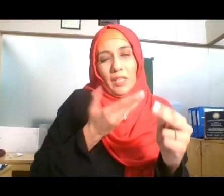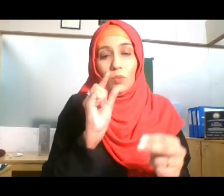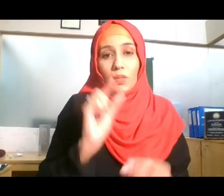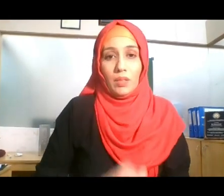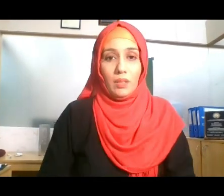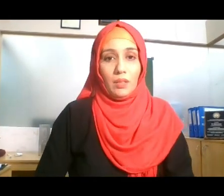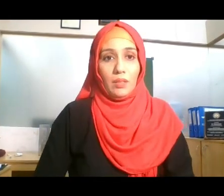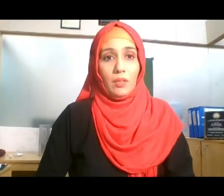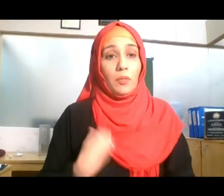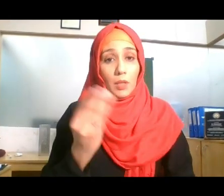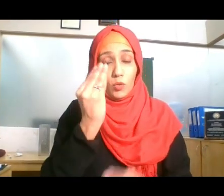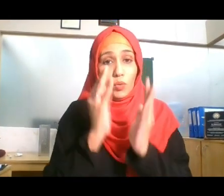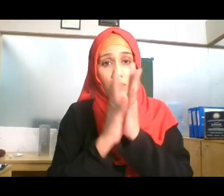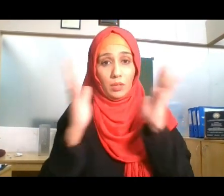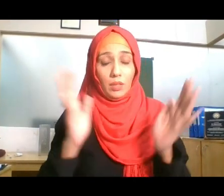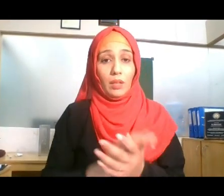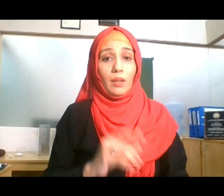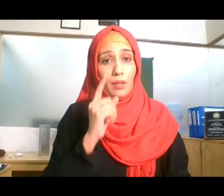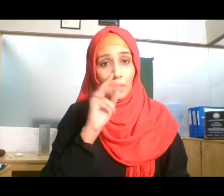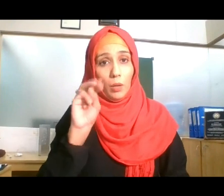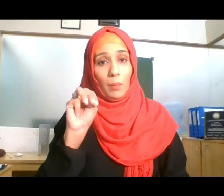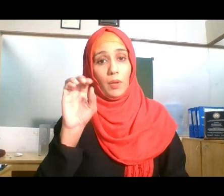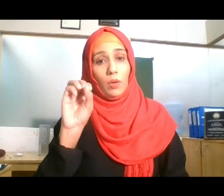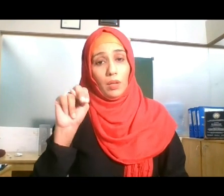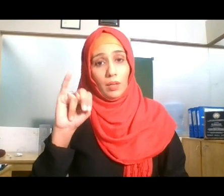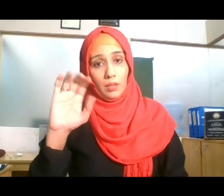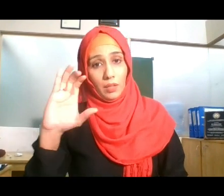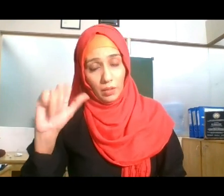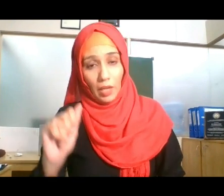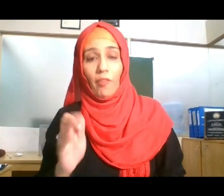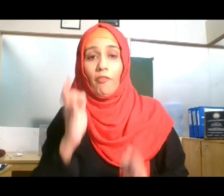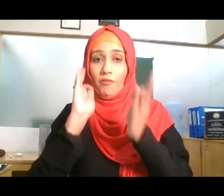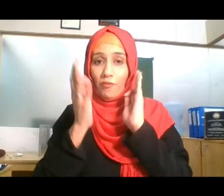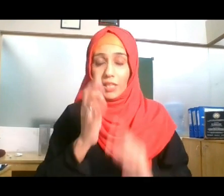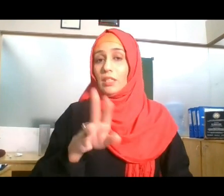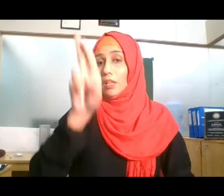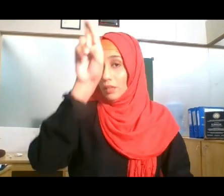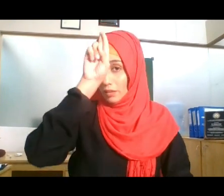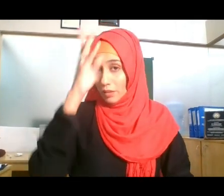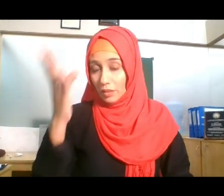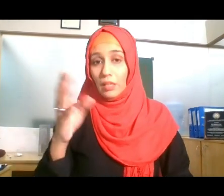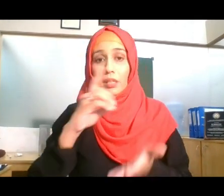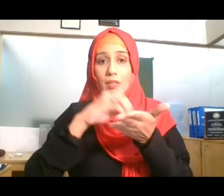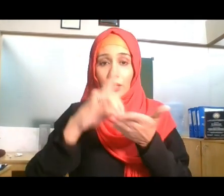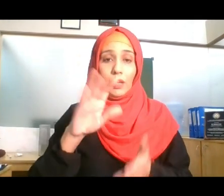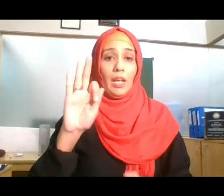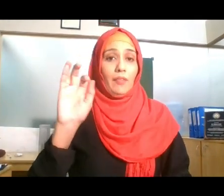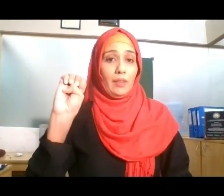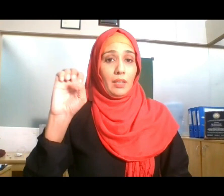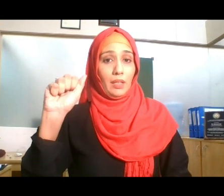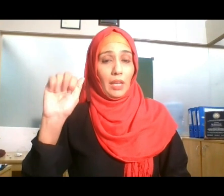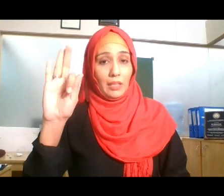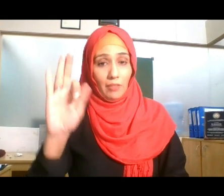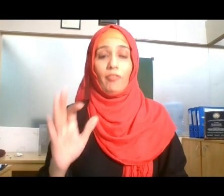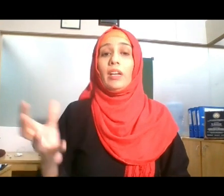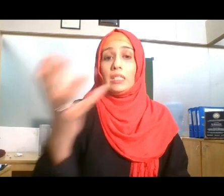again, thank you, Monica and Facebook, Richard, DeafReach, FESF, you guys for putting